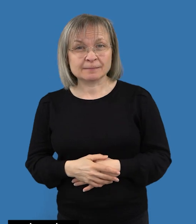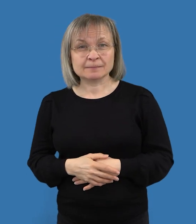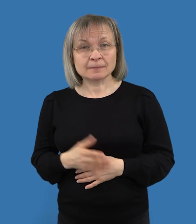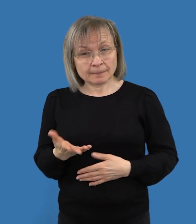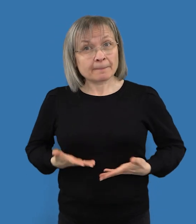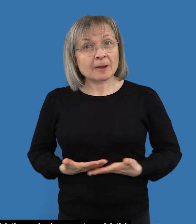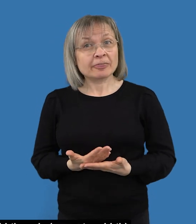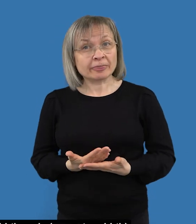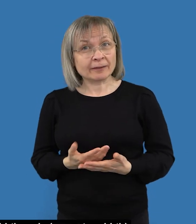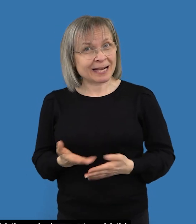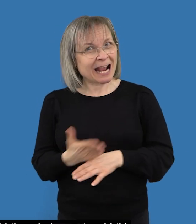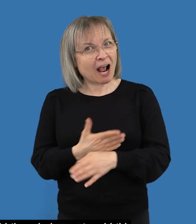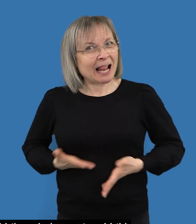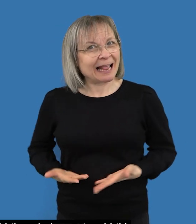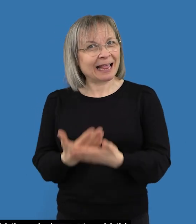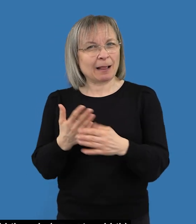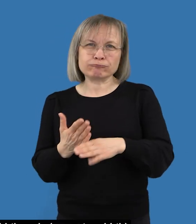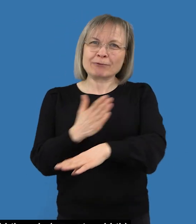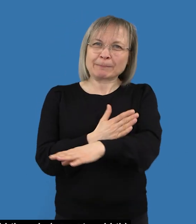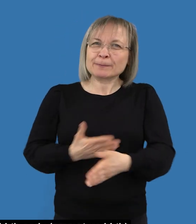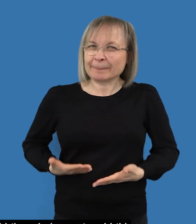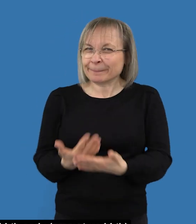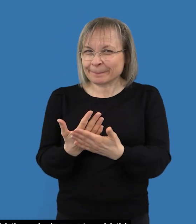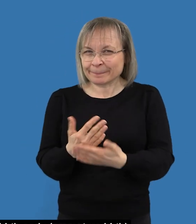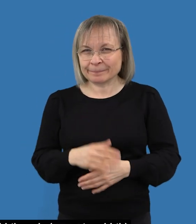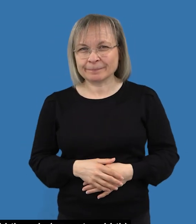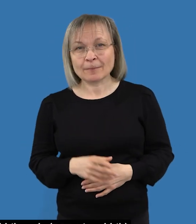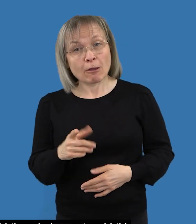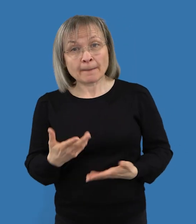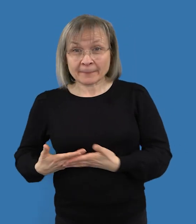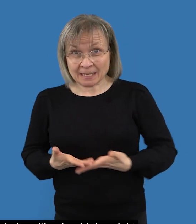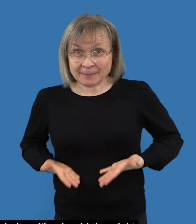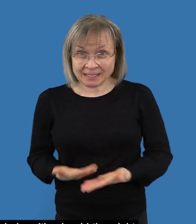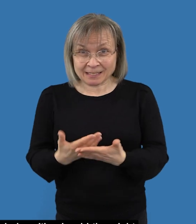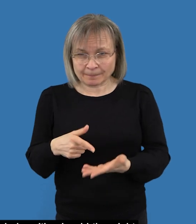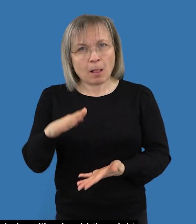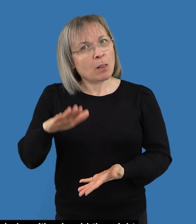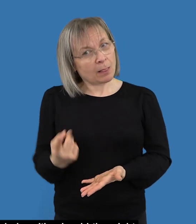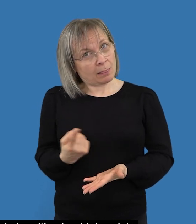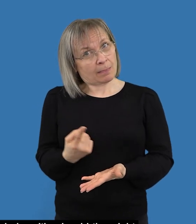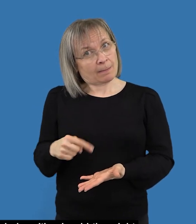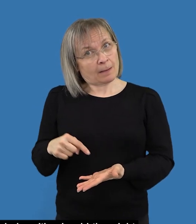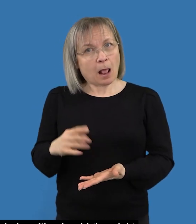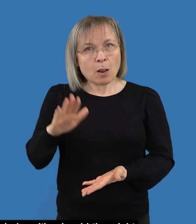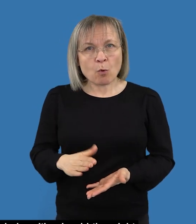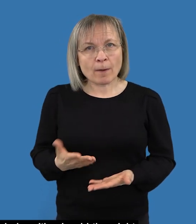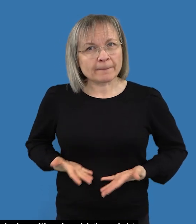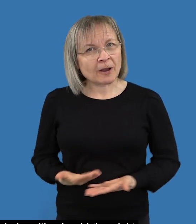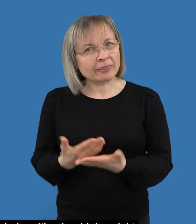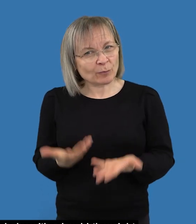miscarriage, giving birth early, premature birth, having a baby with a low birth weight.